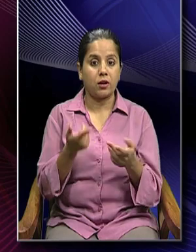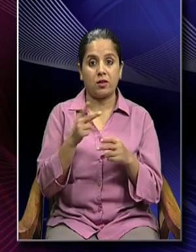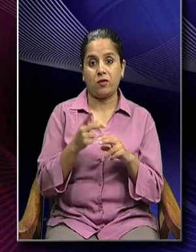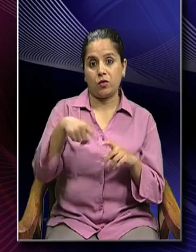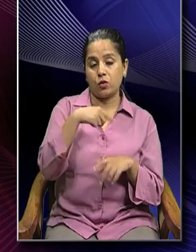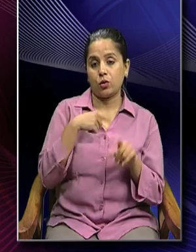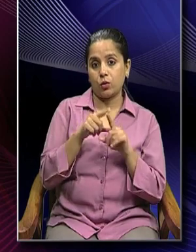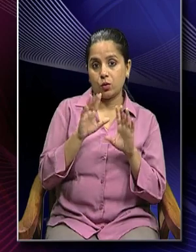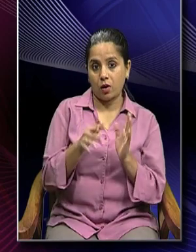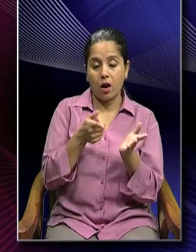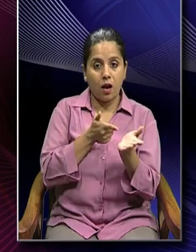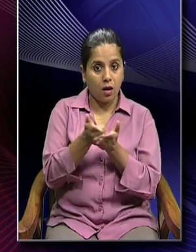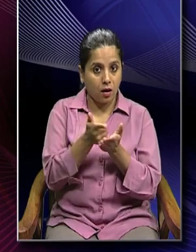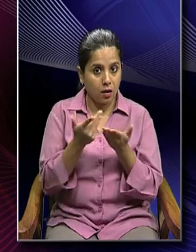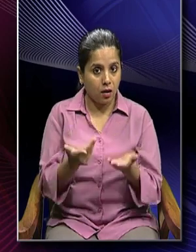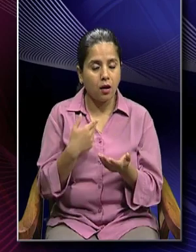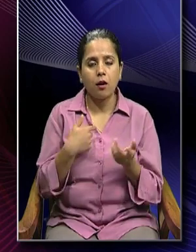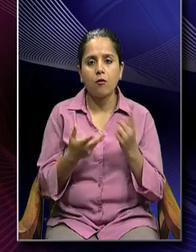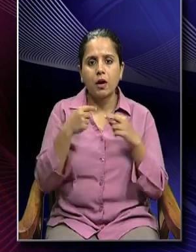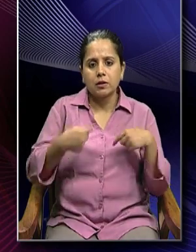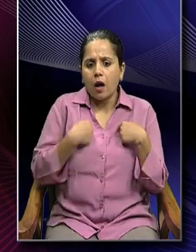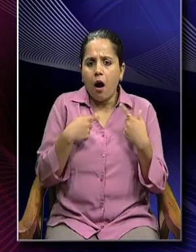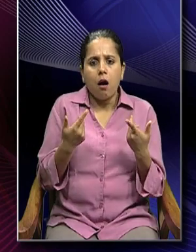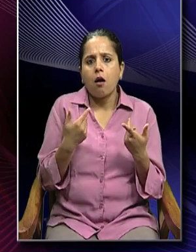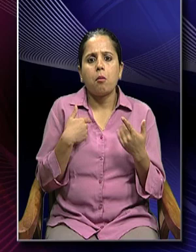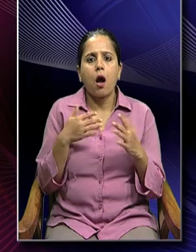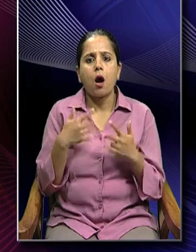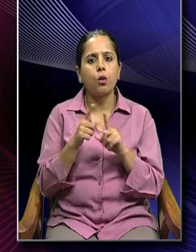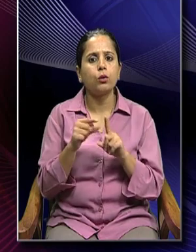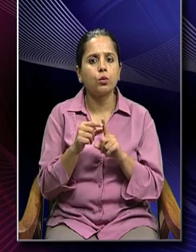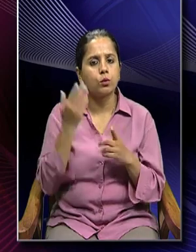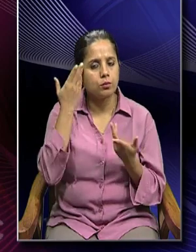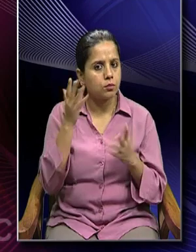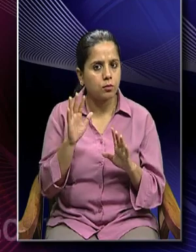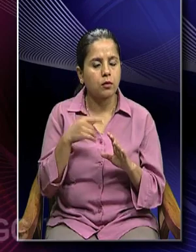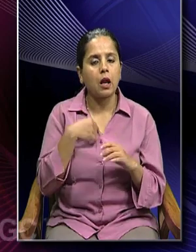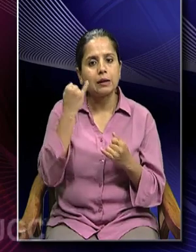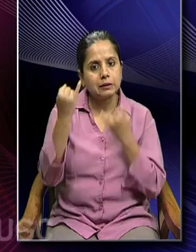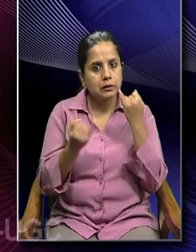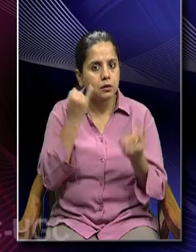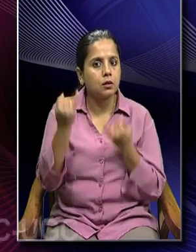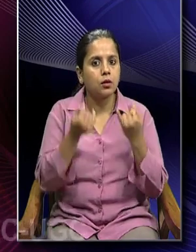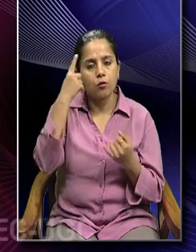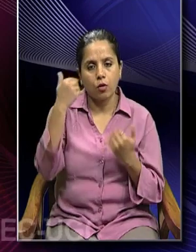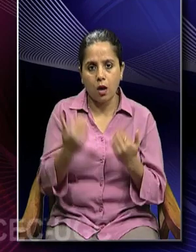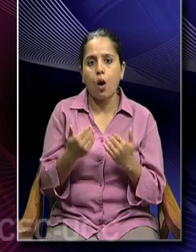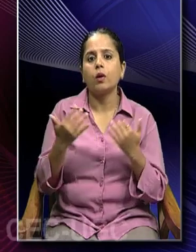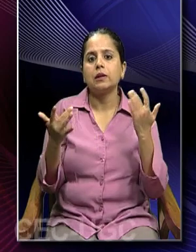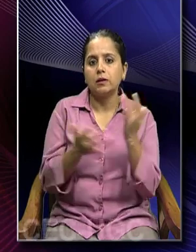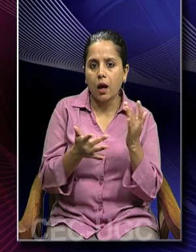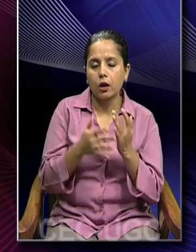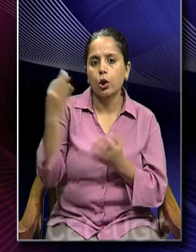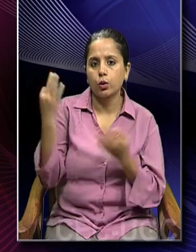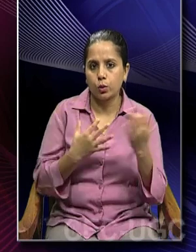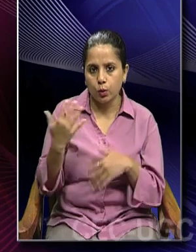doing agriculture, I do not find myself settled. I actually search for the latest technology, the